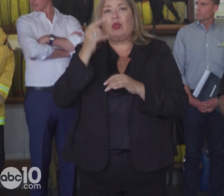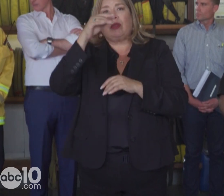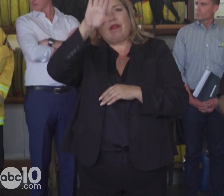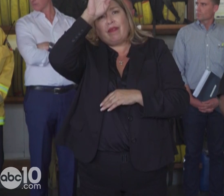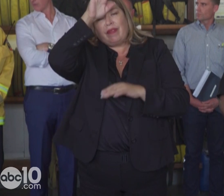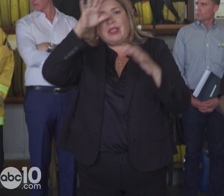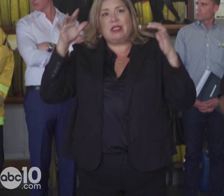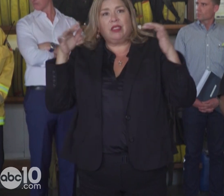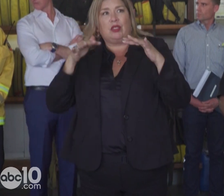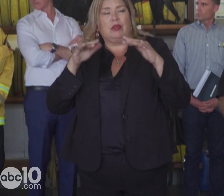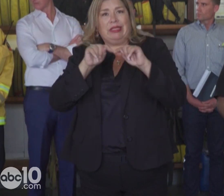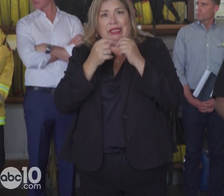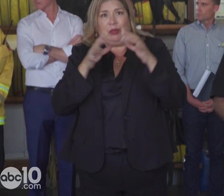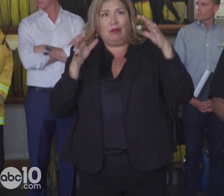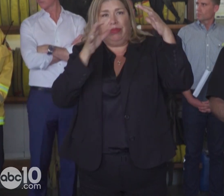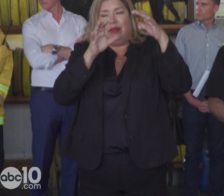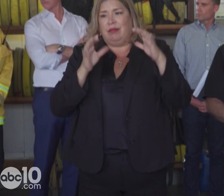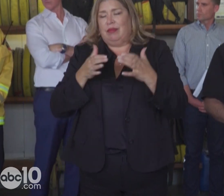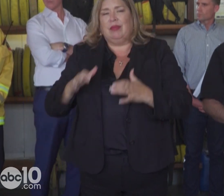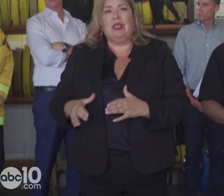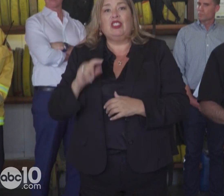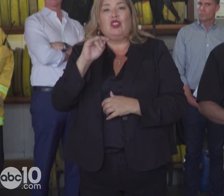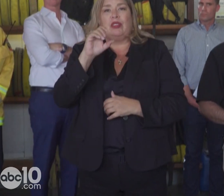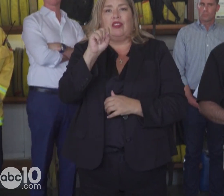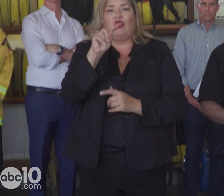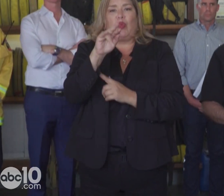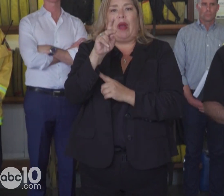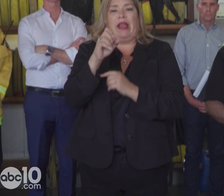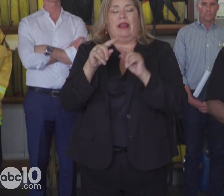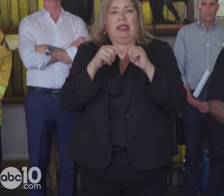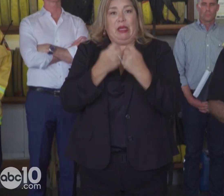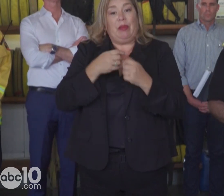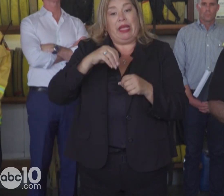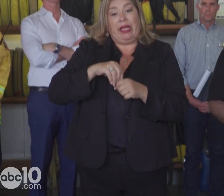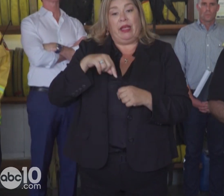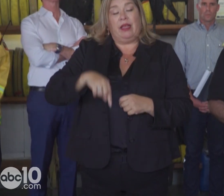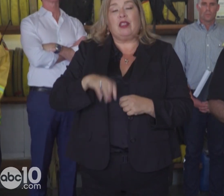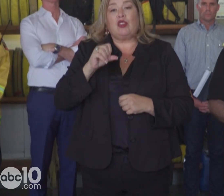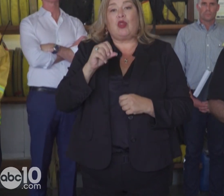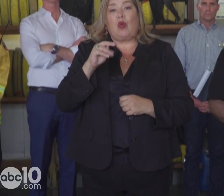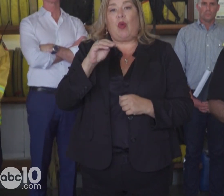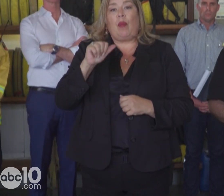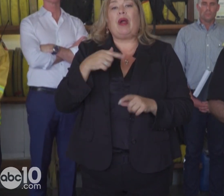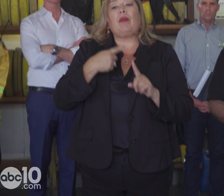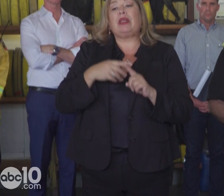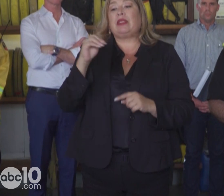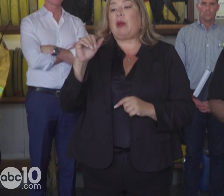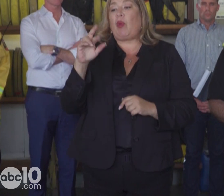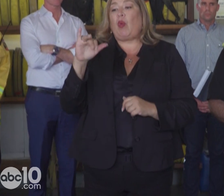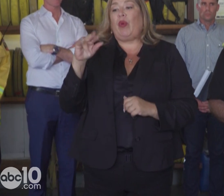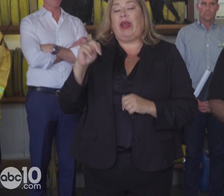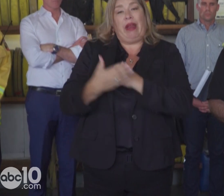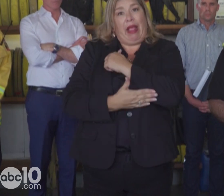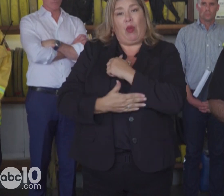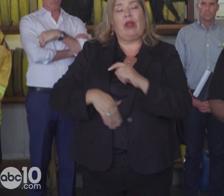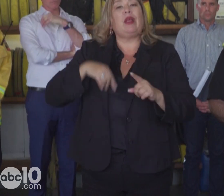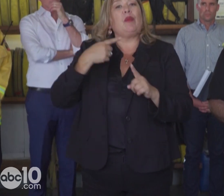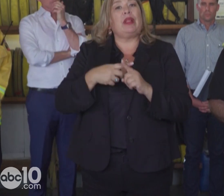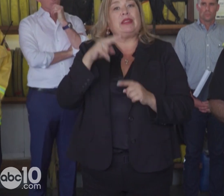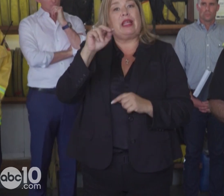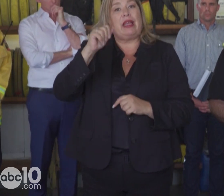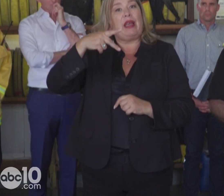forces here within Sonoma County, as well as in Marin County and in Napa County